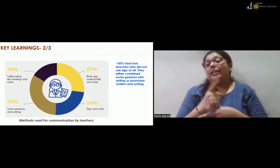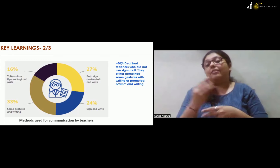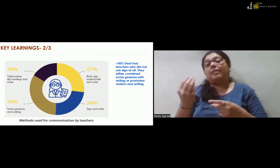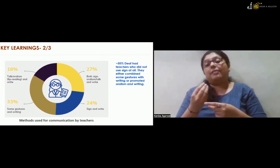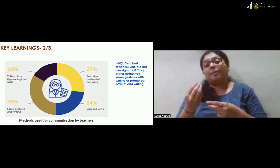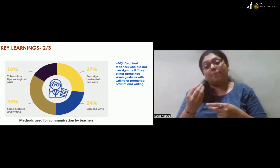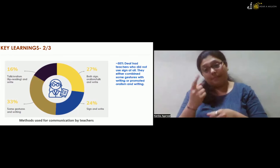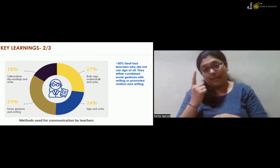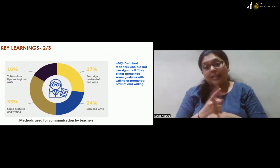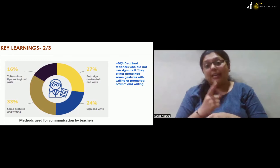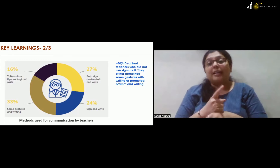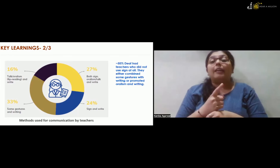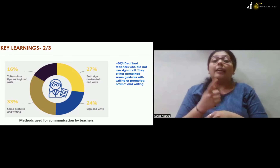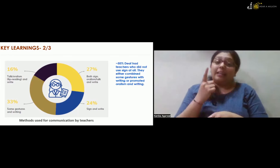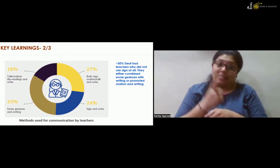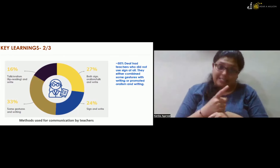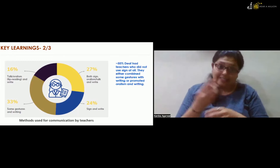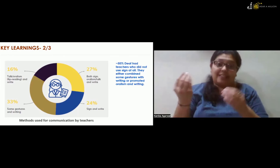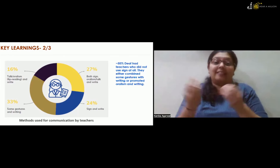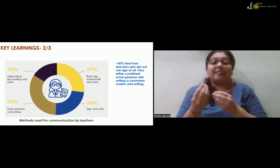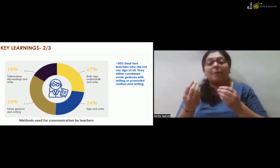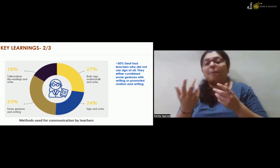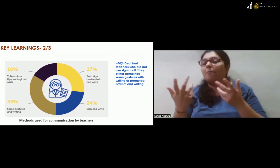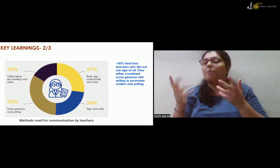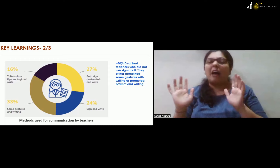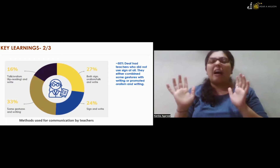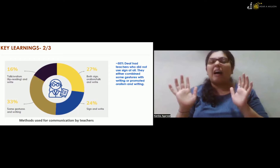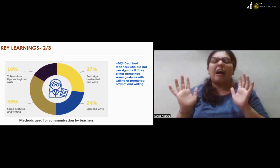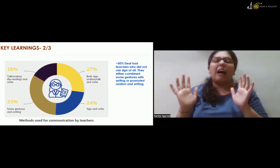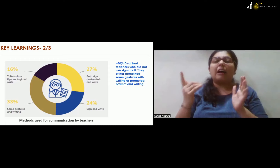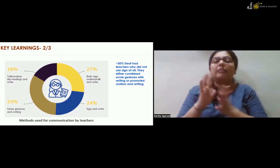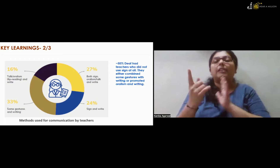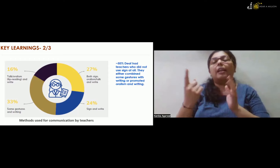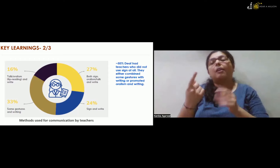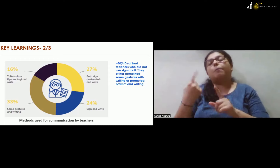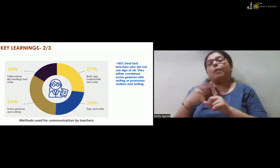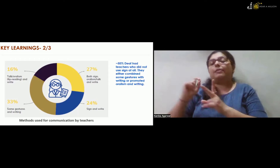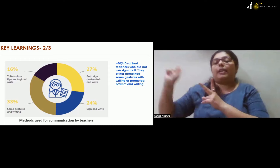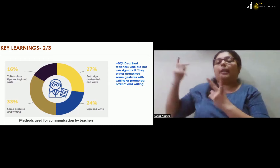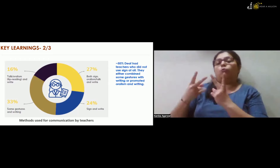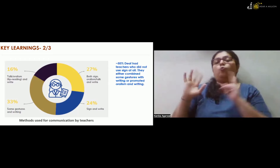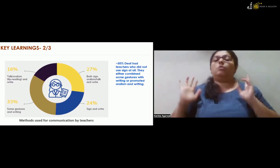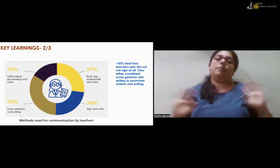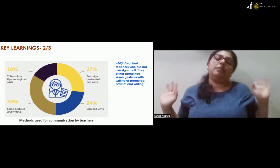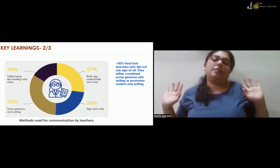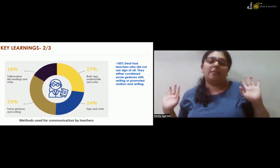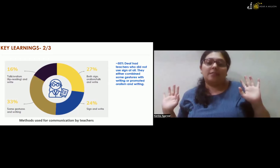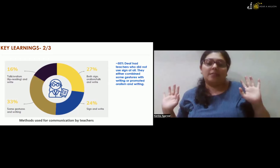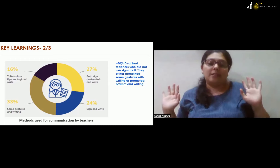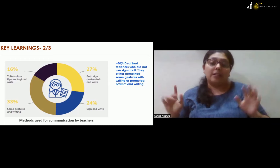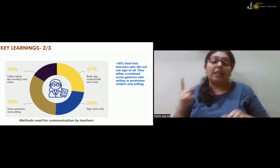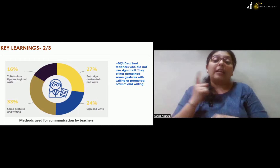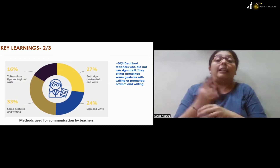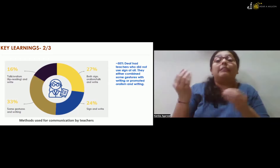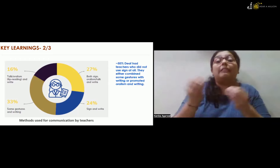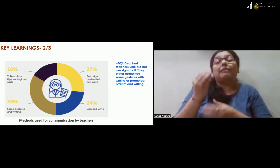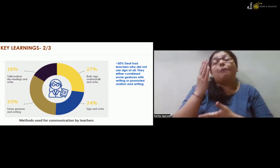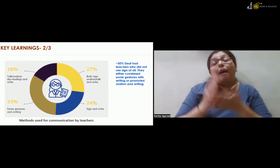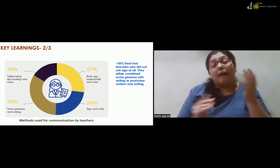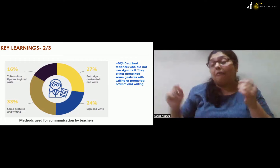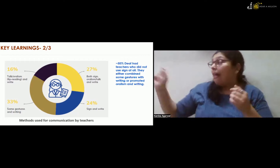of gestures with writing and oralism, and 50% said they use sign language.